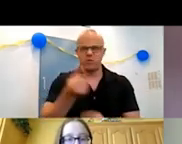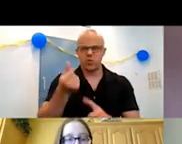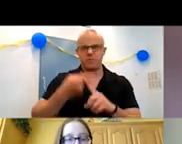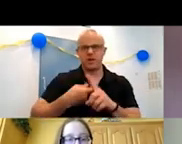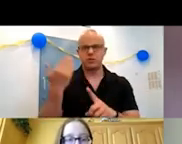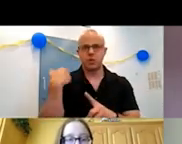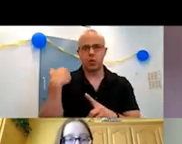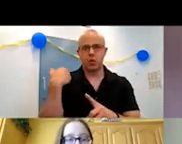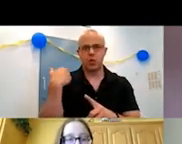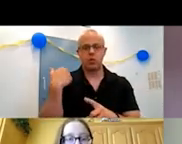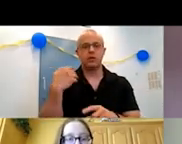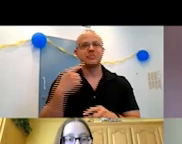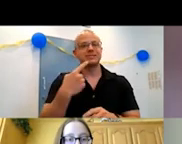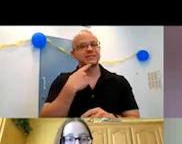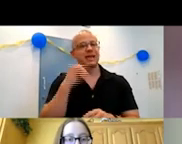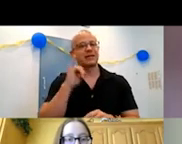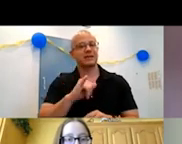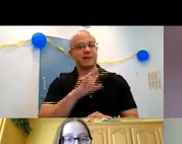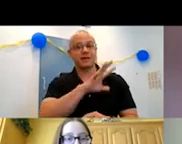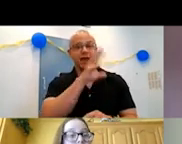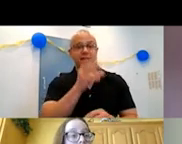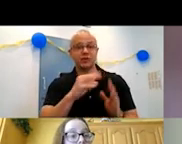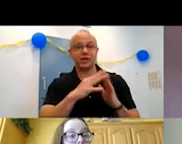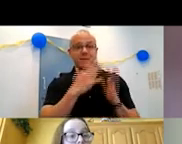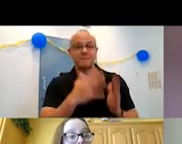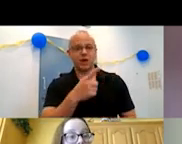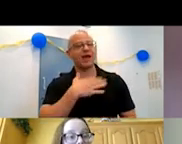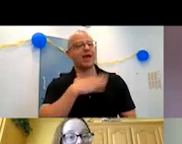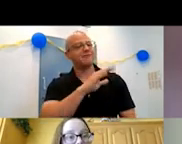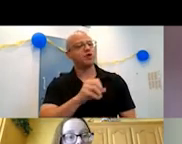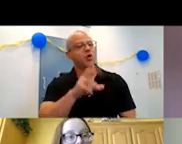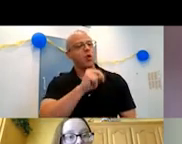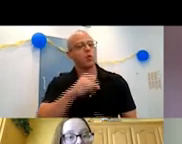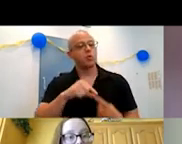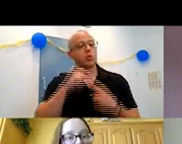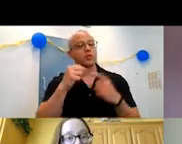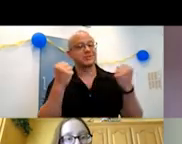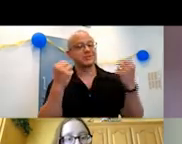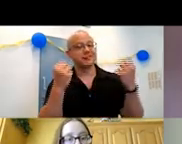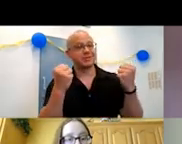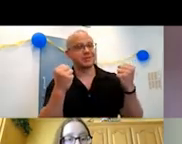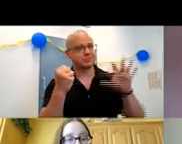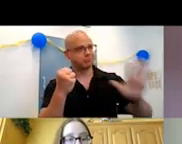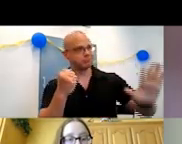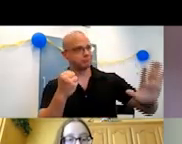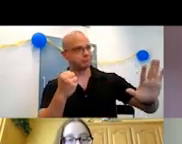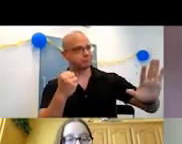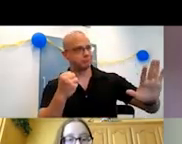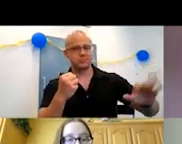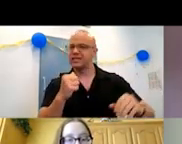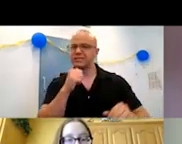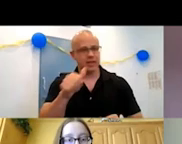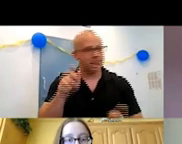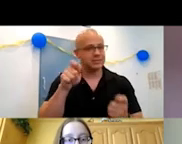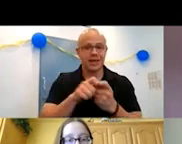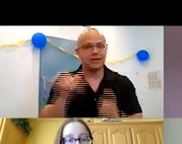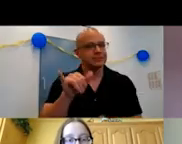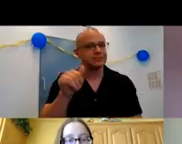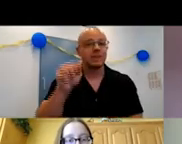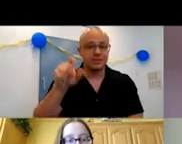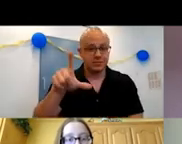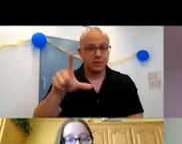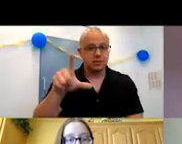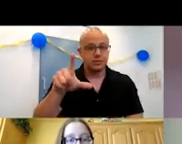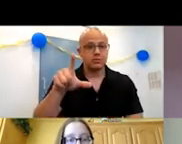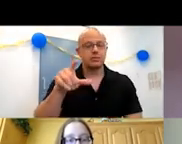media a few months ago. It said that African Americans have their own specific